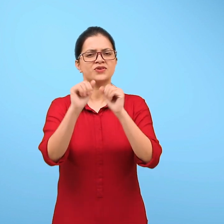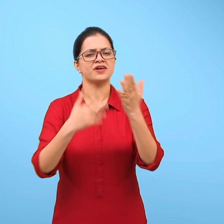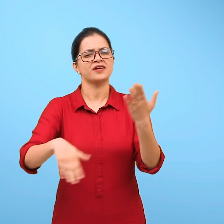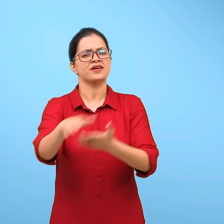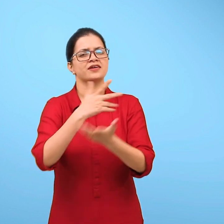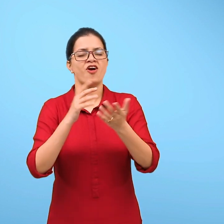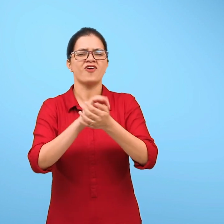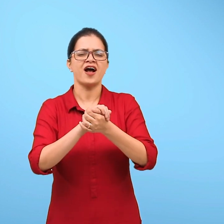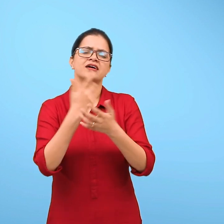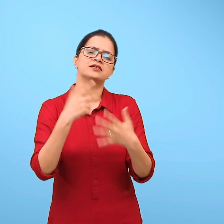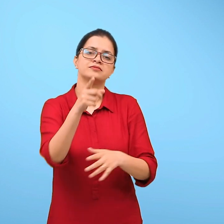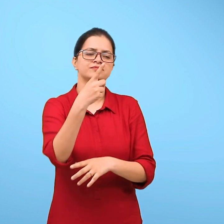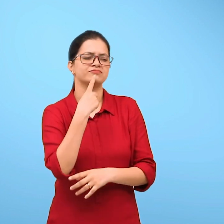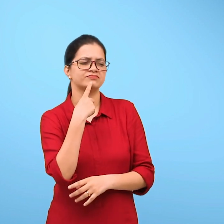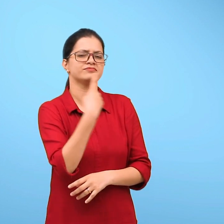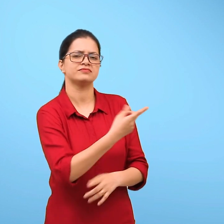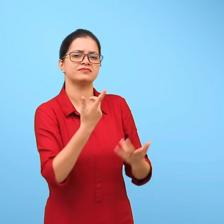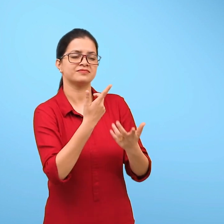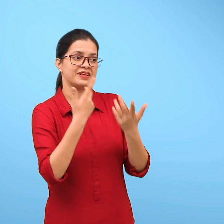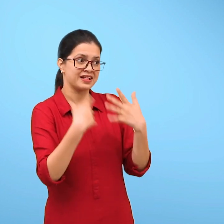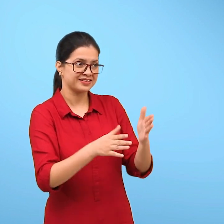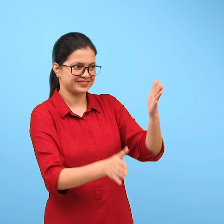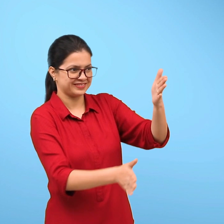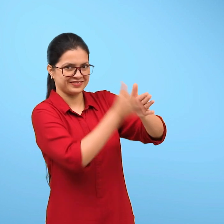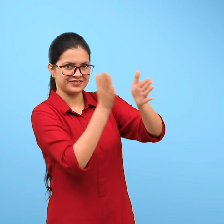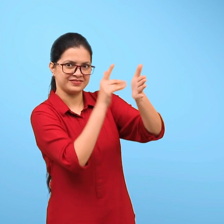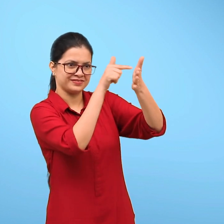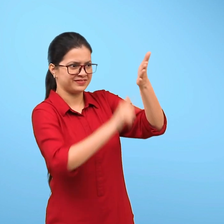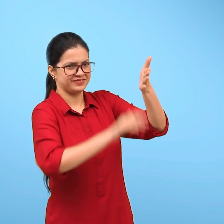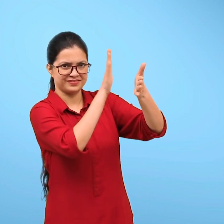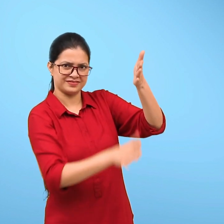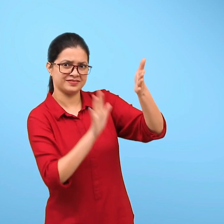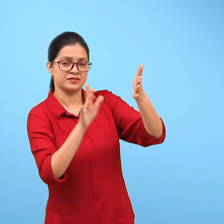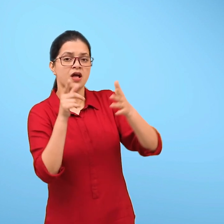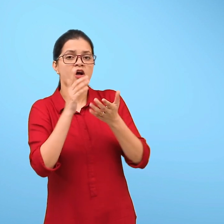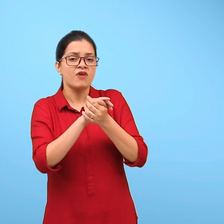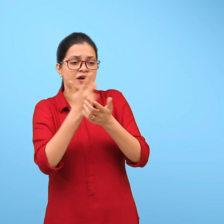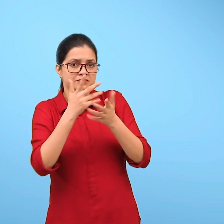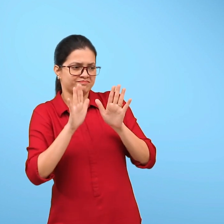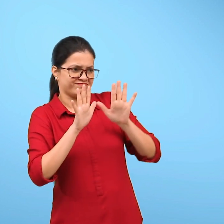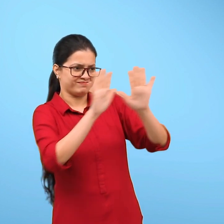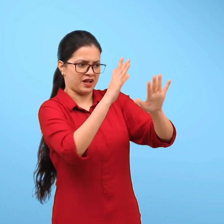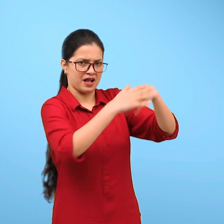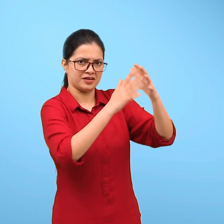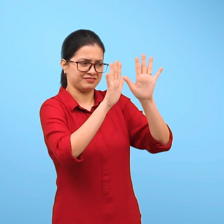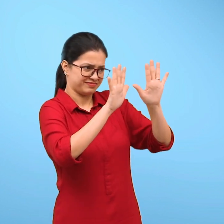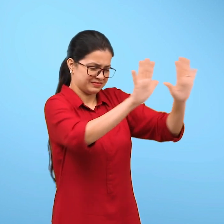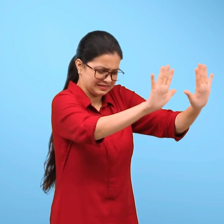Make your friend stand with both hands pressed to the wall and ask her to push the wall.